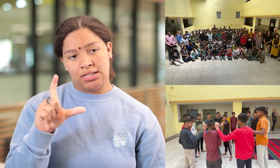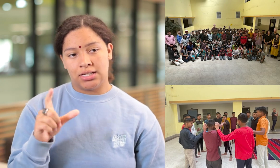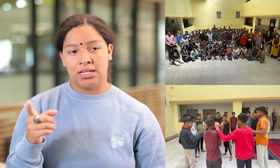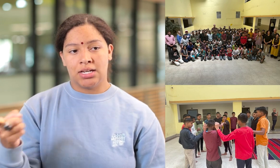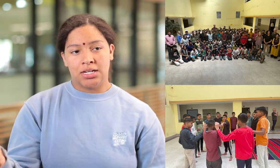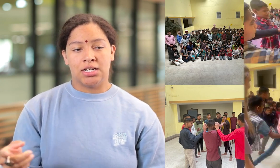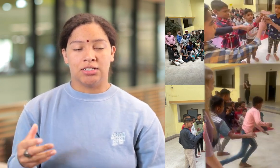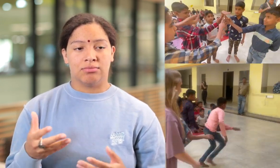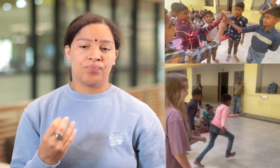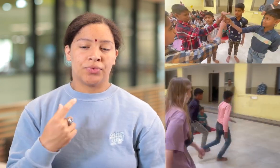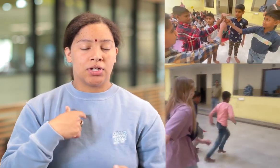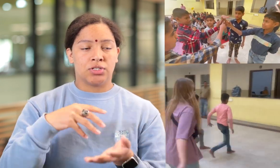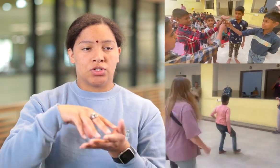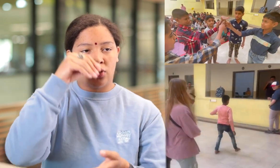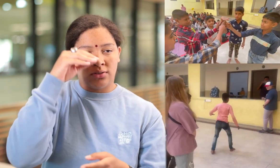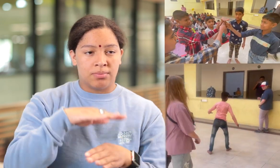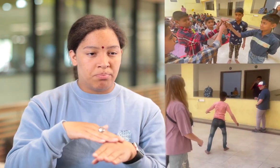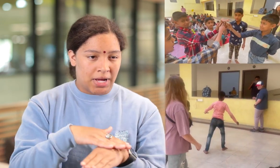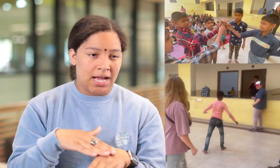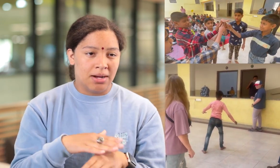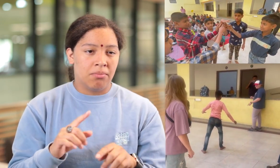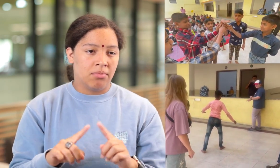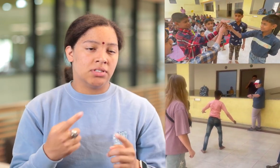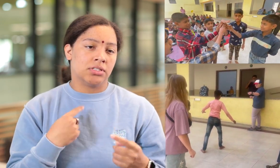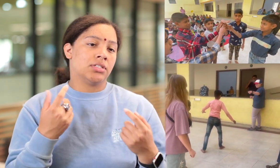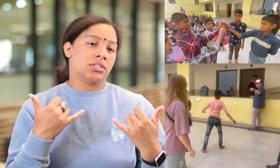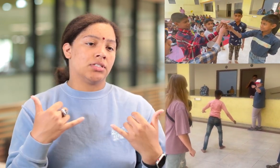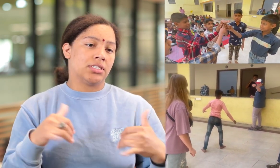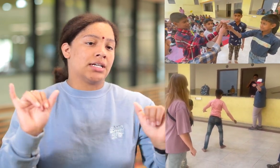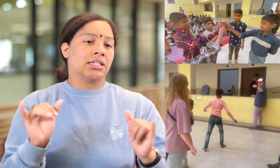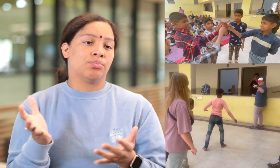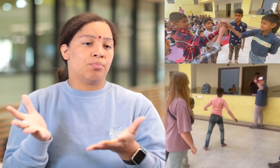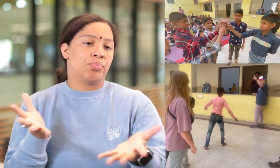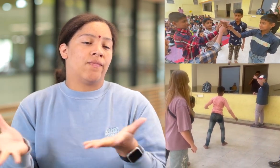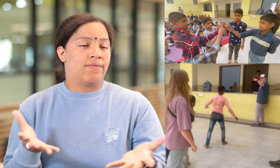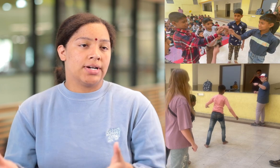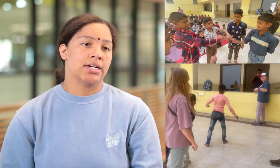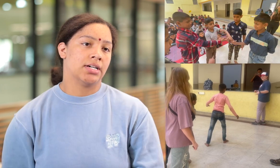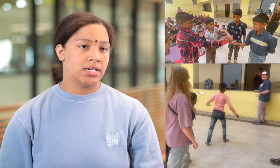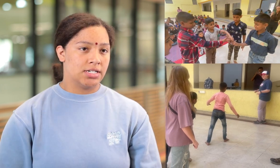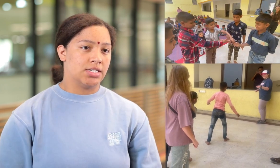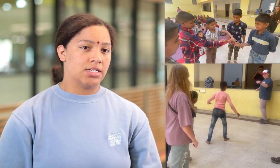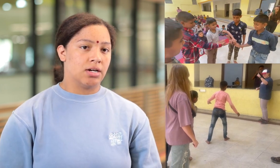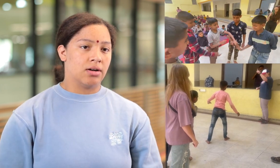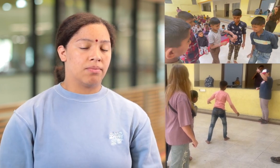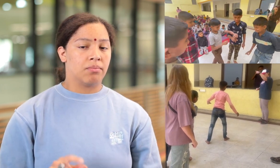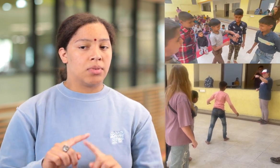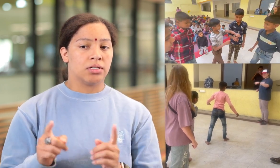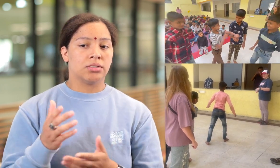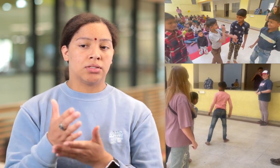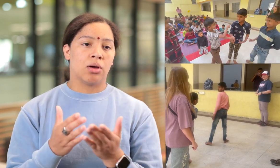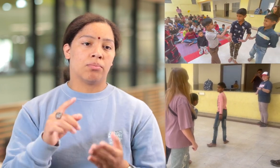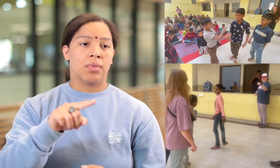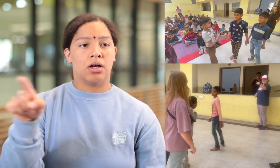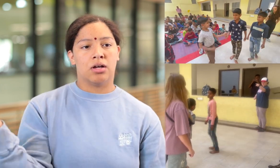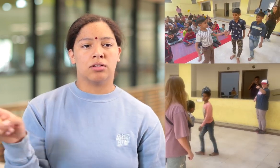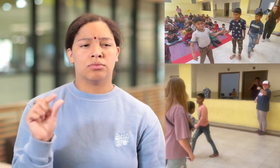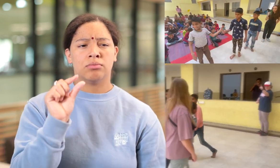same. So we learned a few basic words and signs but most of our interactions were visual and